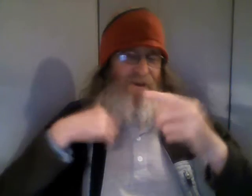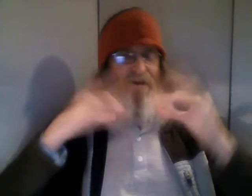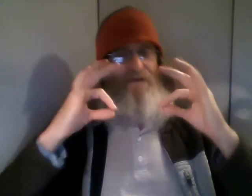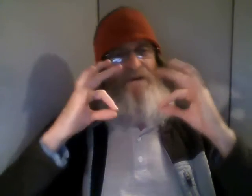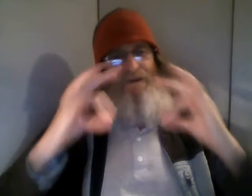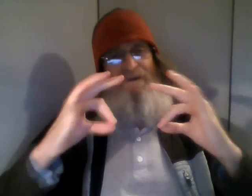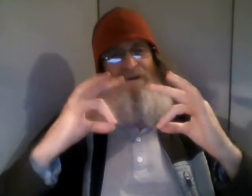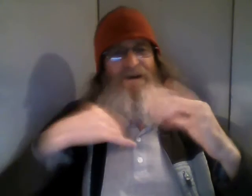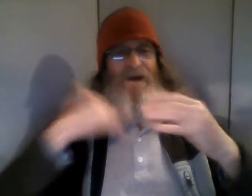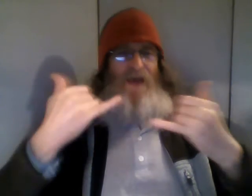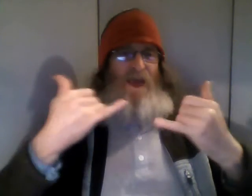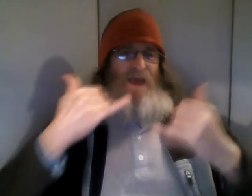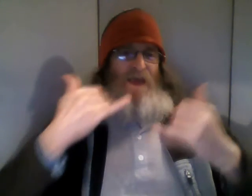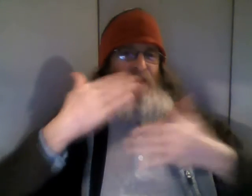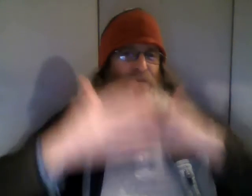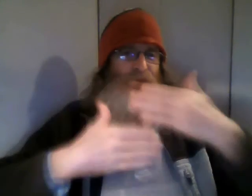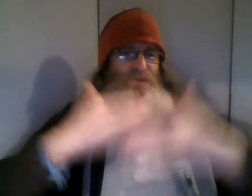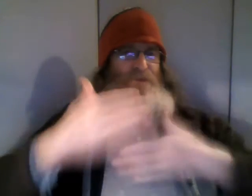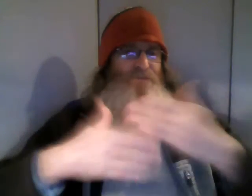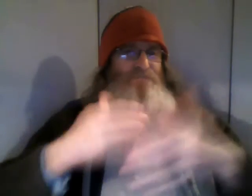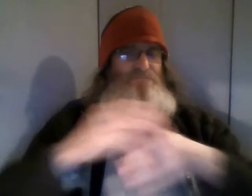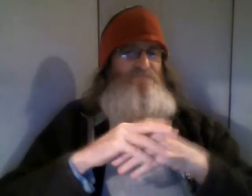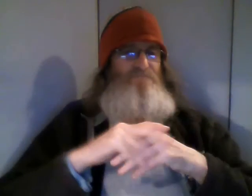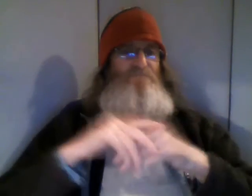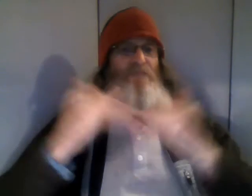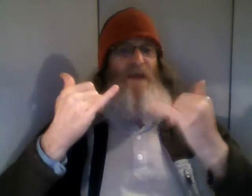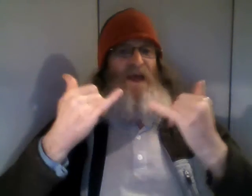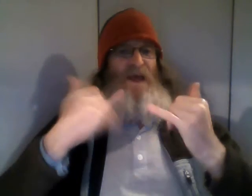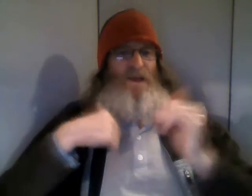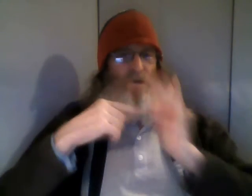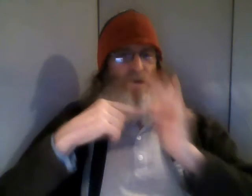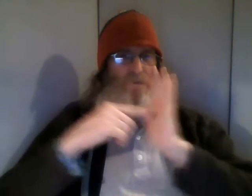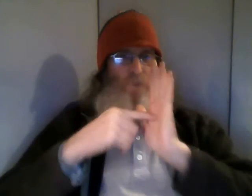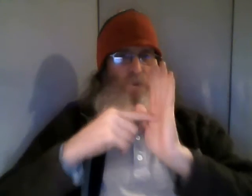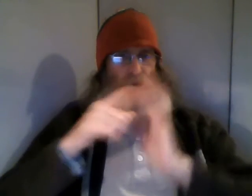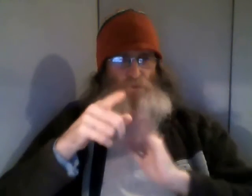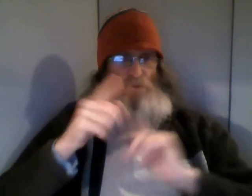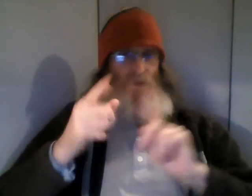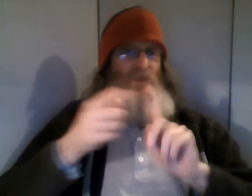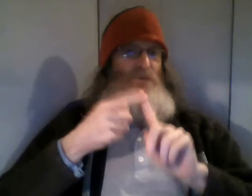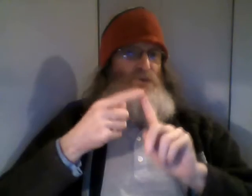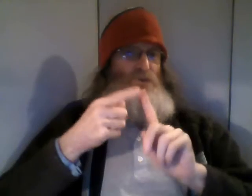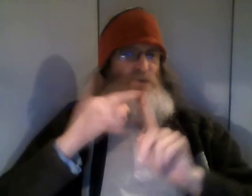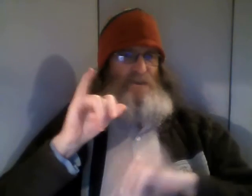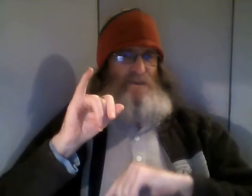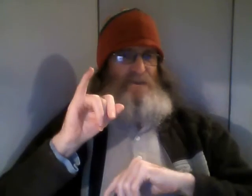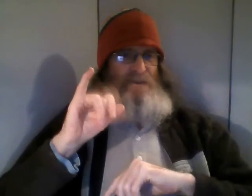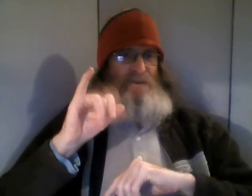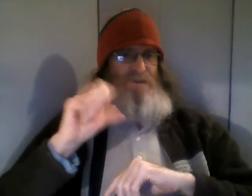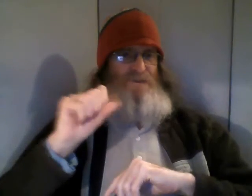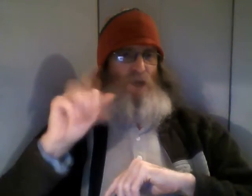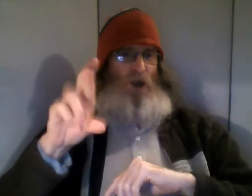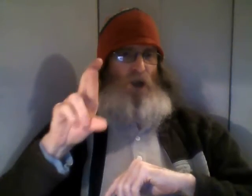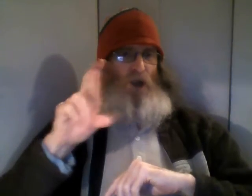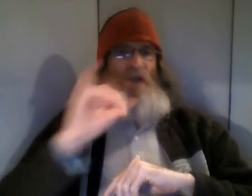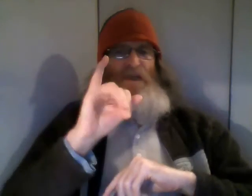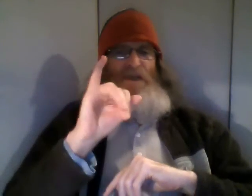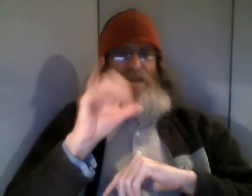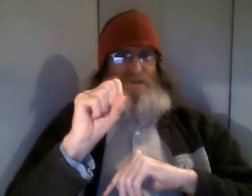It's the guilt-free experience you've been longing for. How's everybody doing today? Take a break from the norm